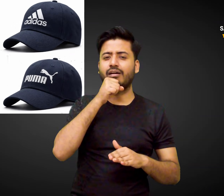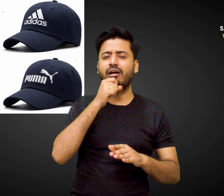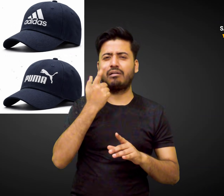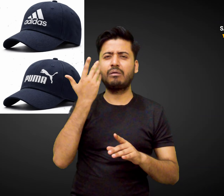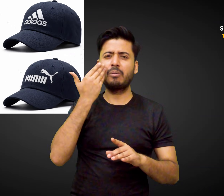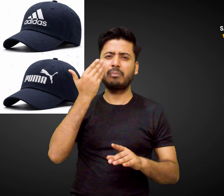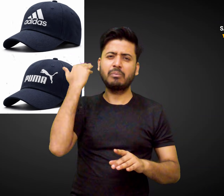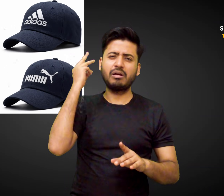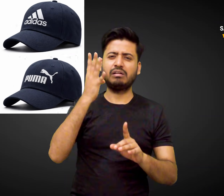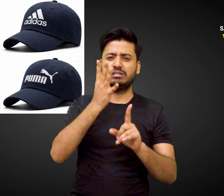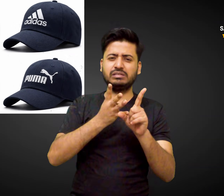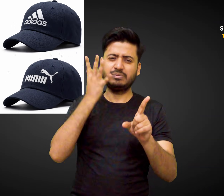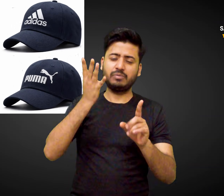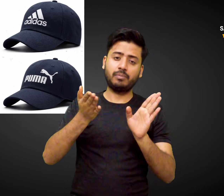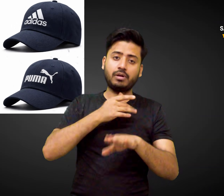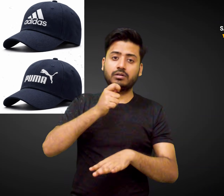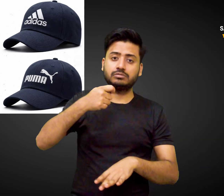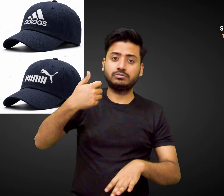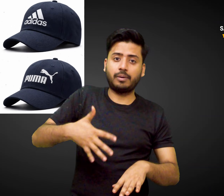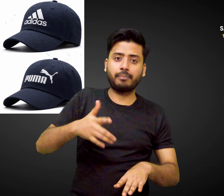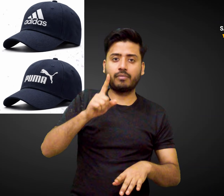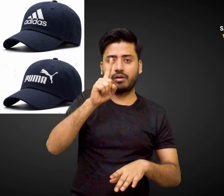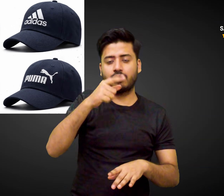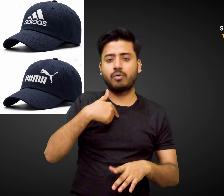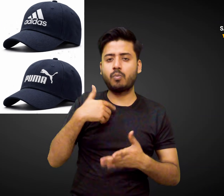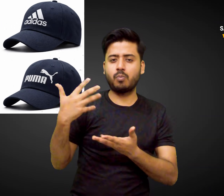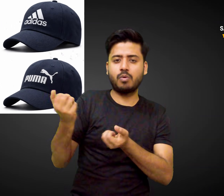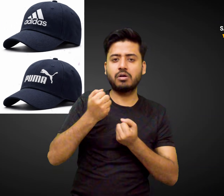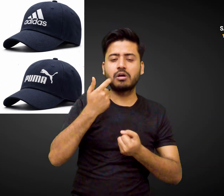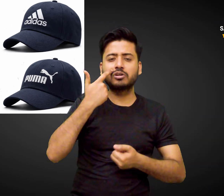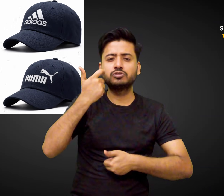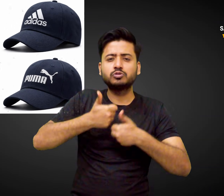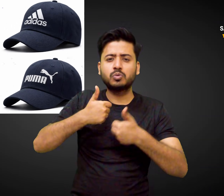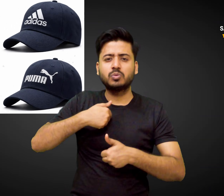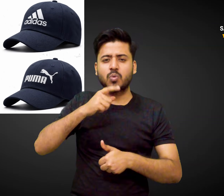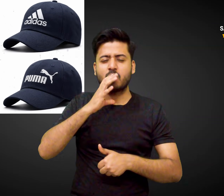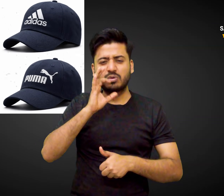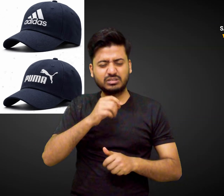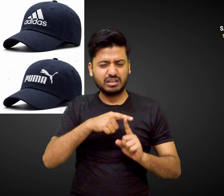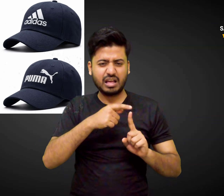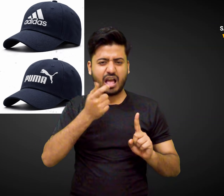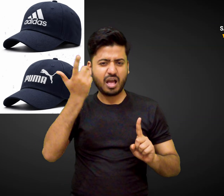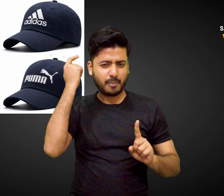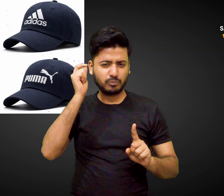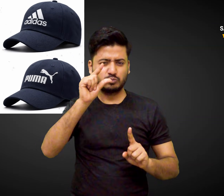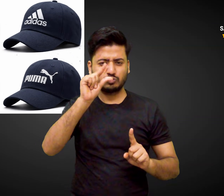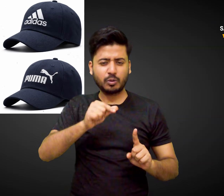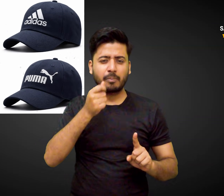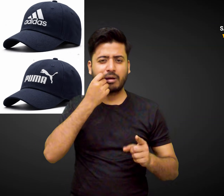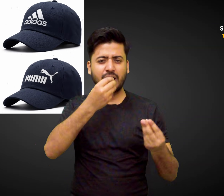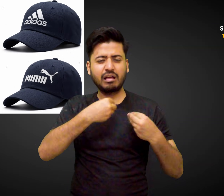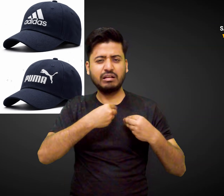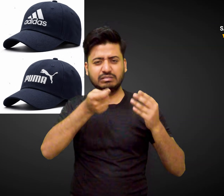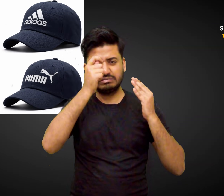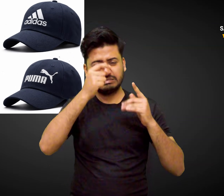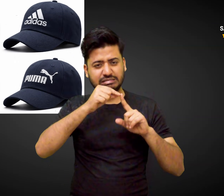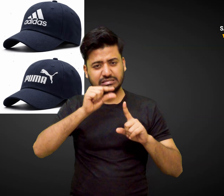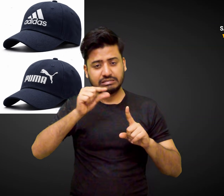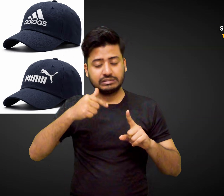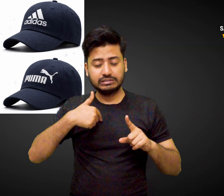loss from tension, reducing friction-related breakage, and avoiding scalp issues caused by sweat and bacteria. Key